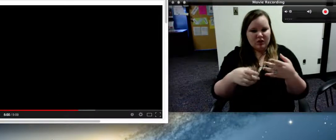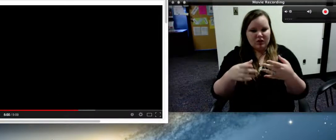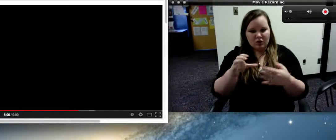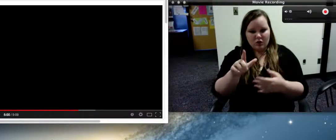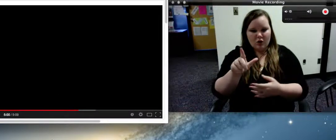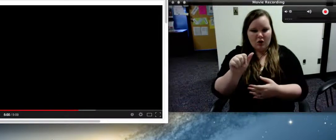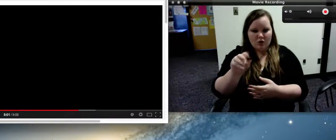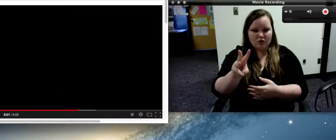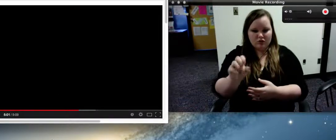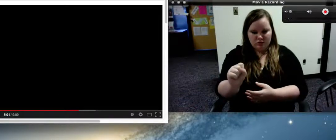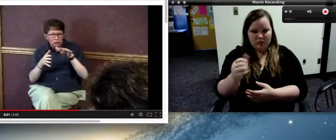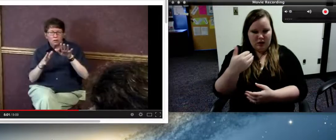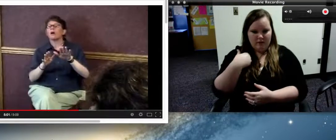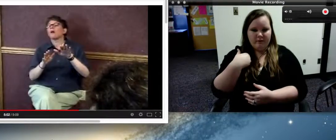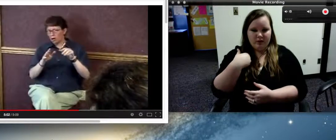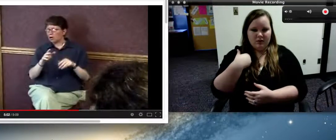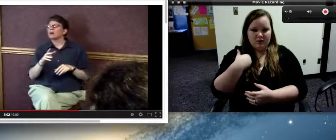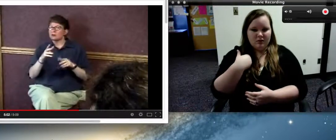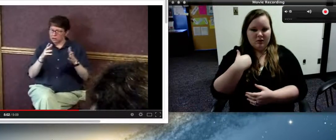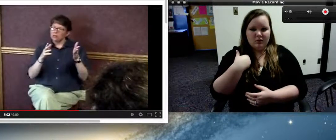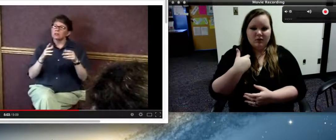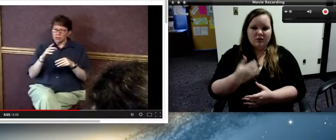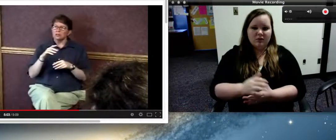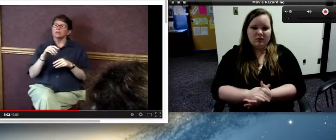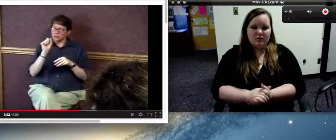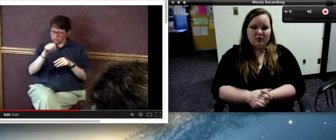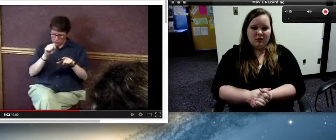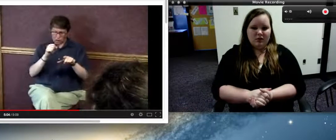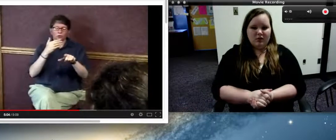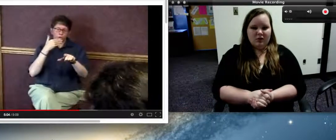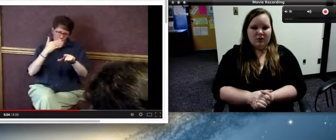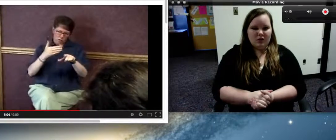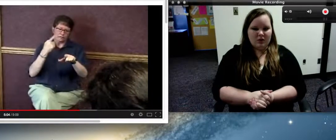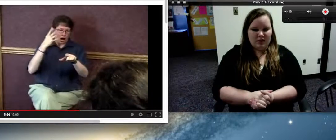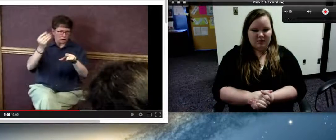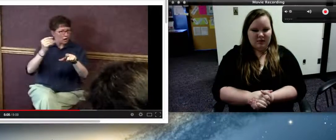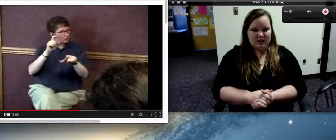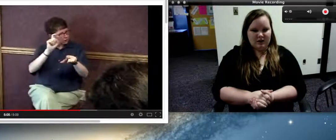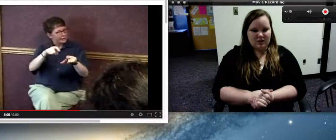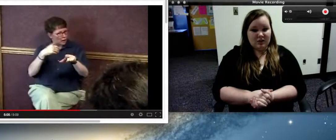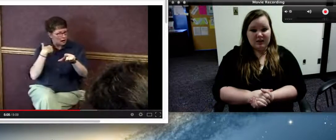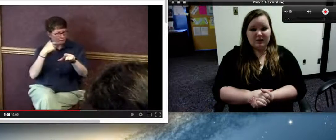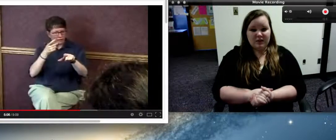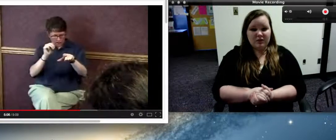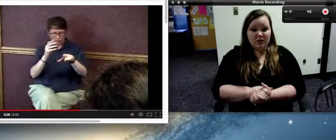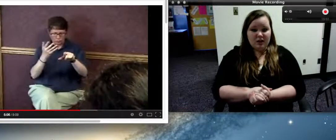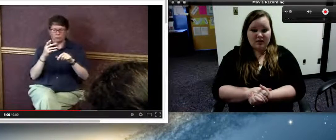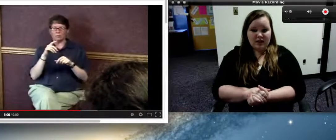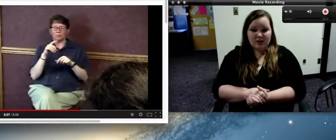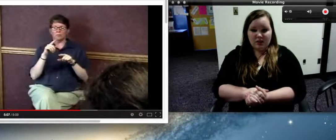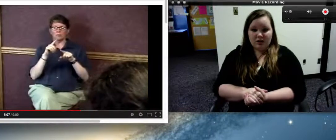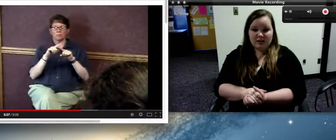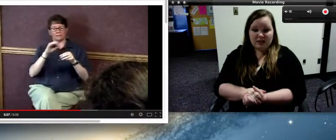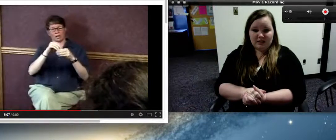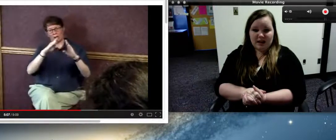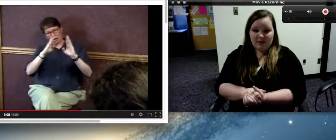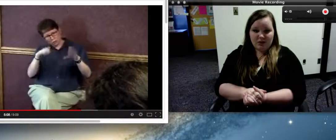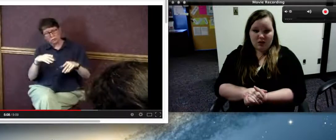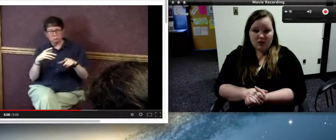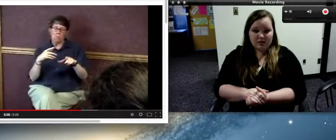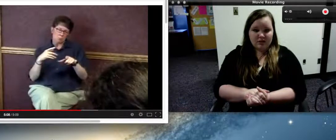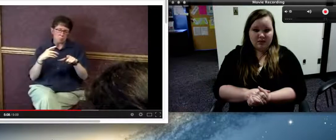Okay, That's good, because if they do go outside, they're going to need